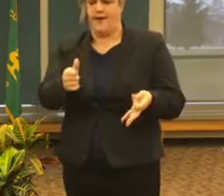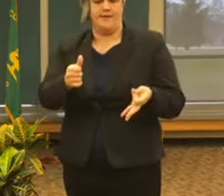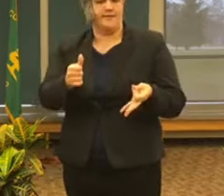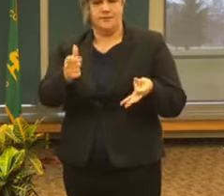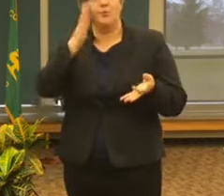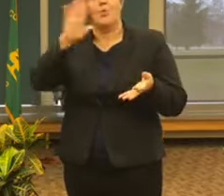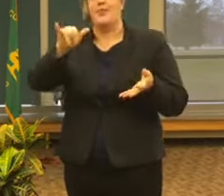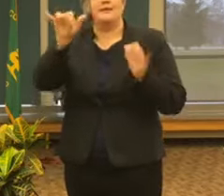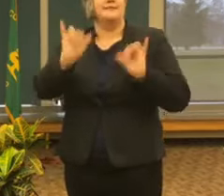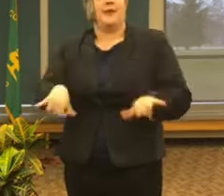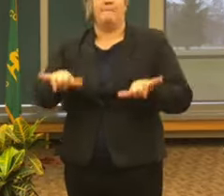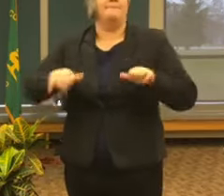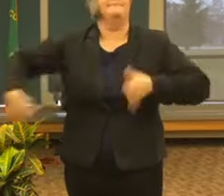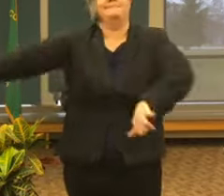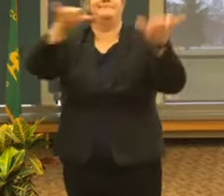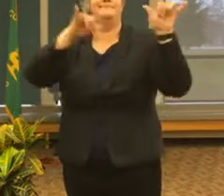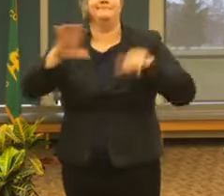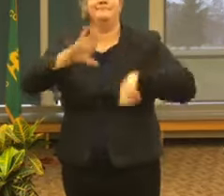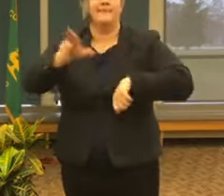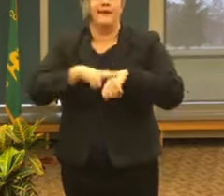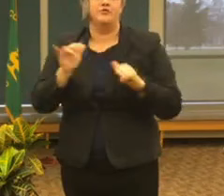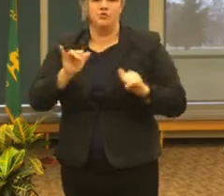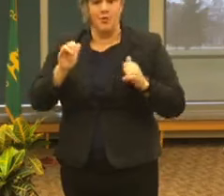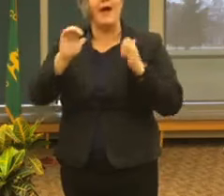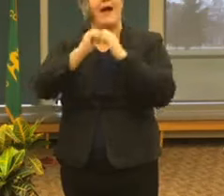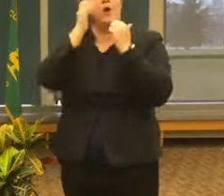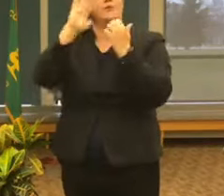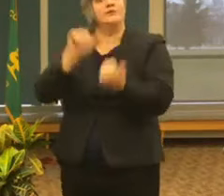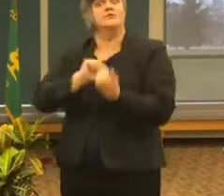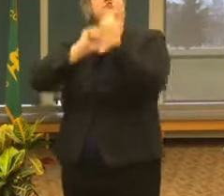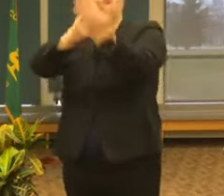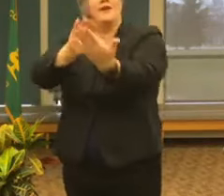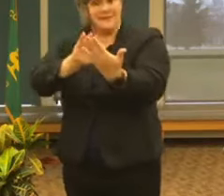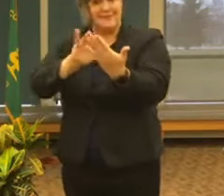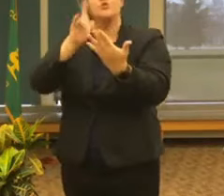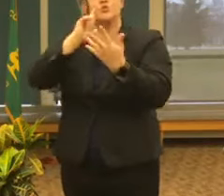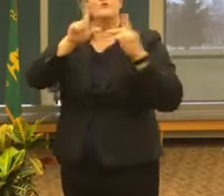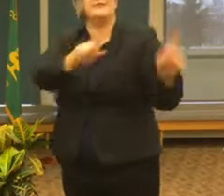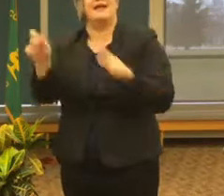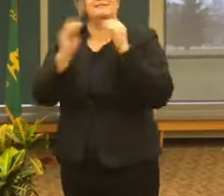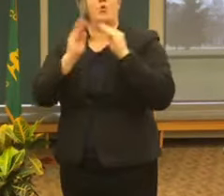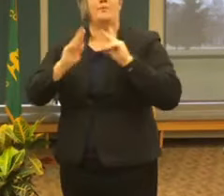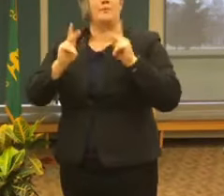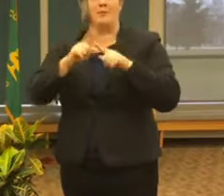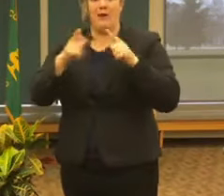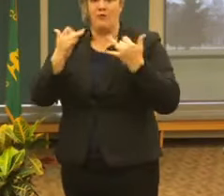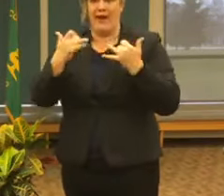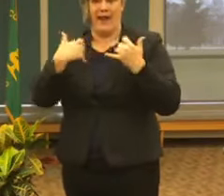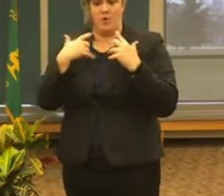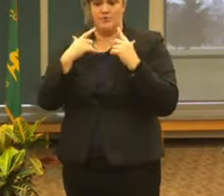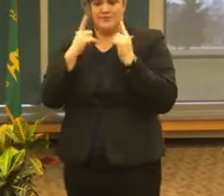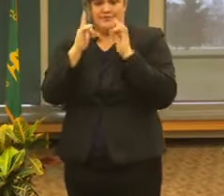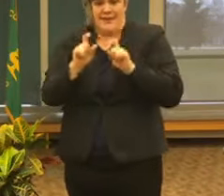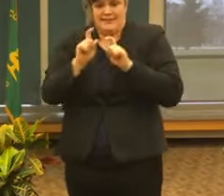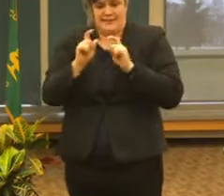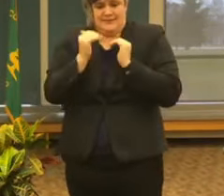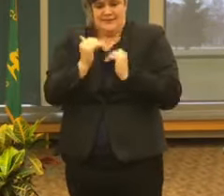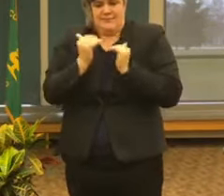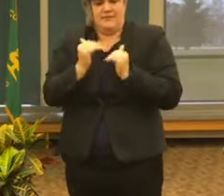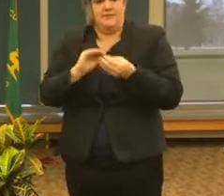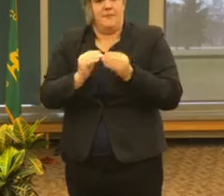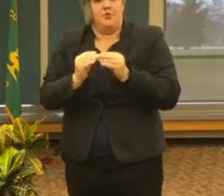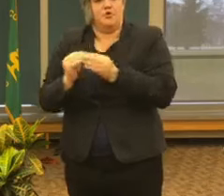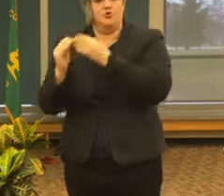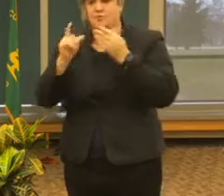one of the ways that we're going to address this epidemic more effectively is to get more people tested. We don't have enough testing kits yet. We don't have enough